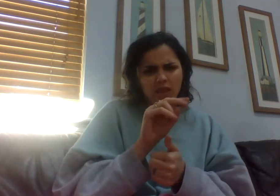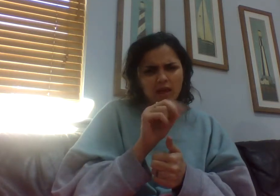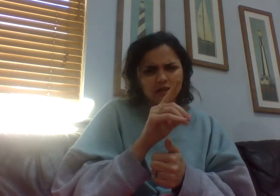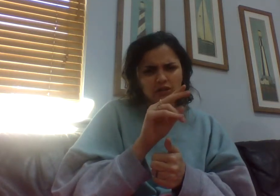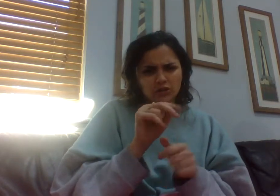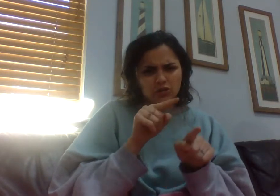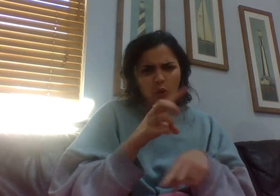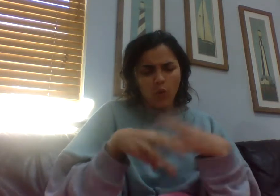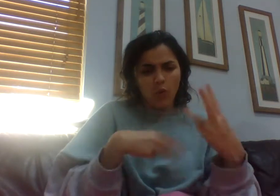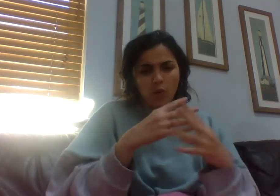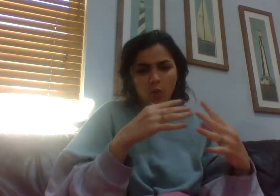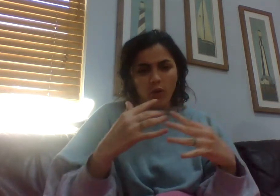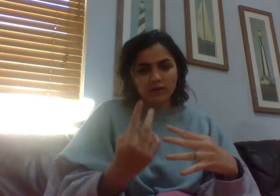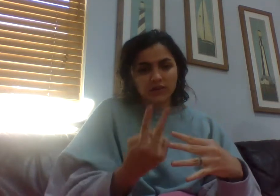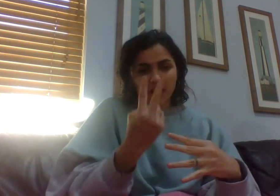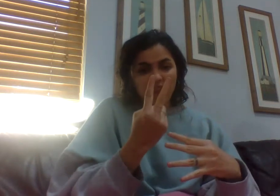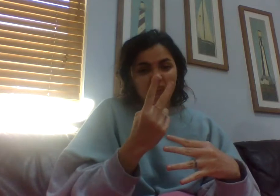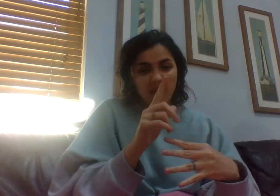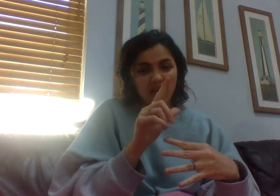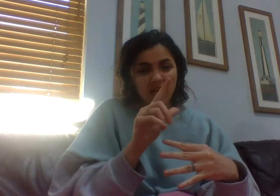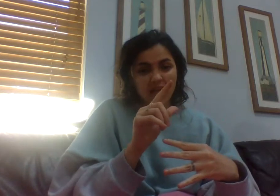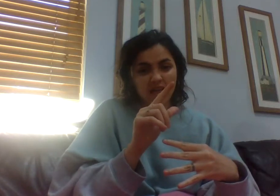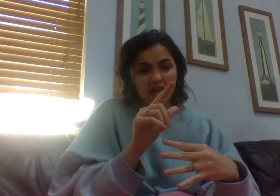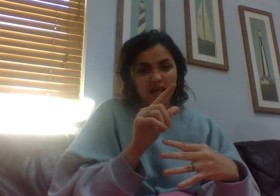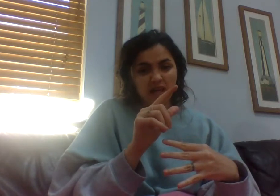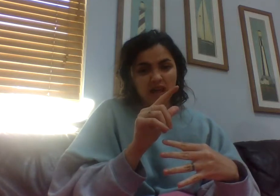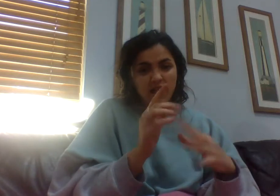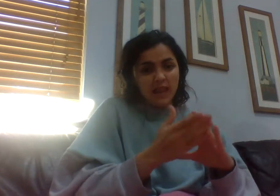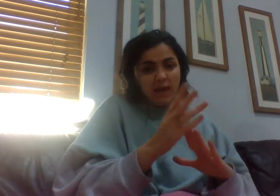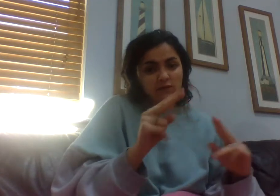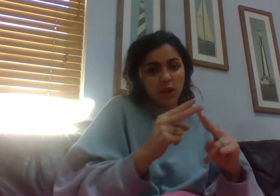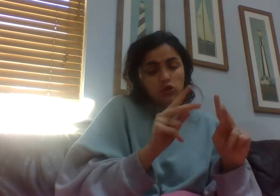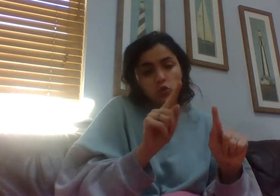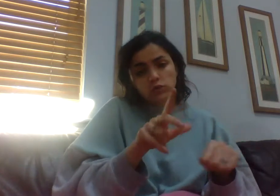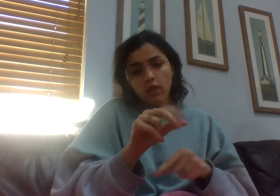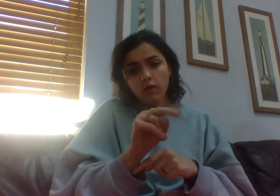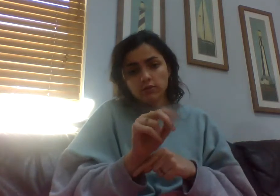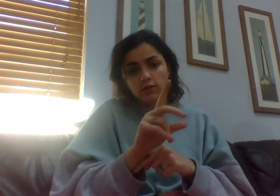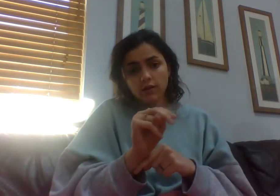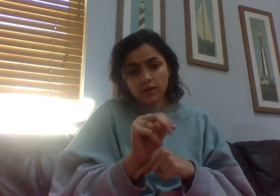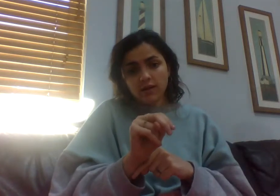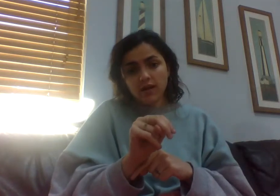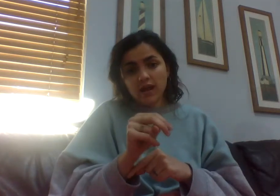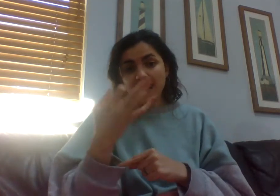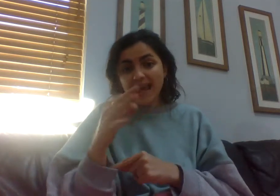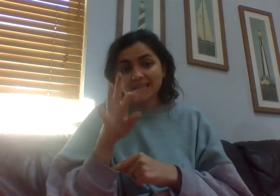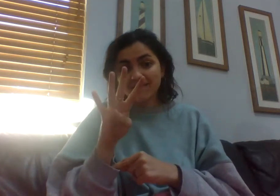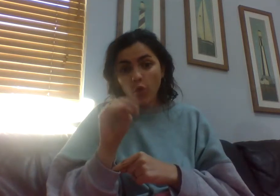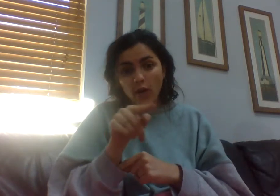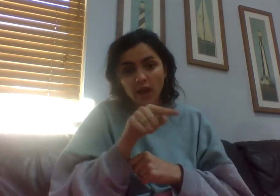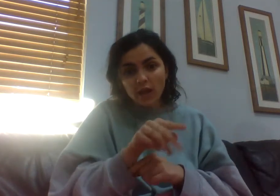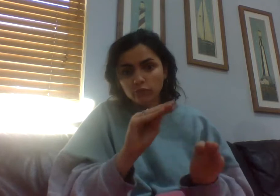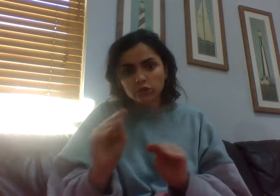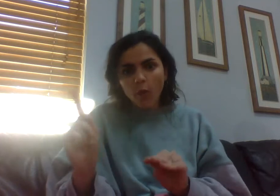beginnings of World War II, he moves out of Paris to London. And then in 1940, Mondrian moves to New York City. So the